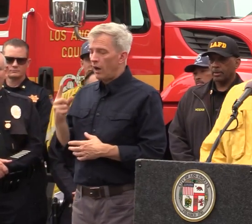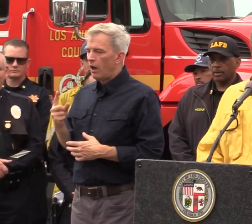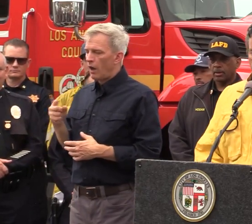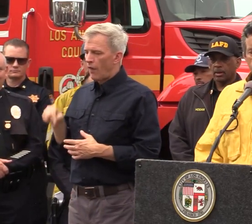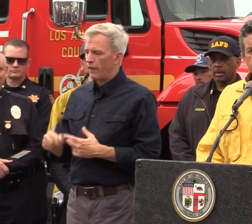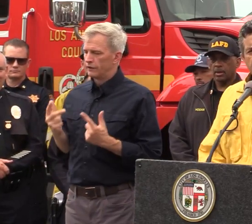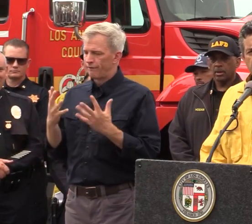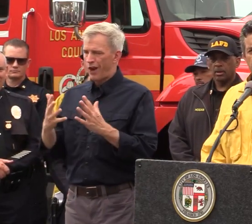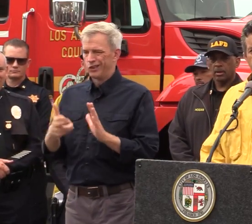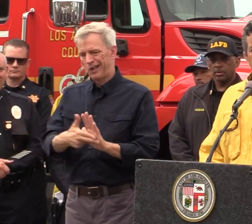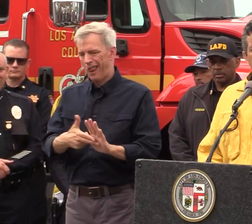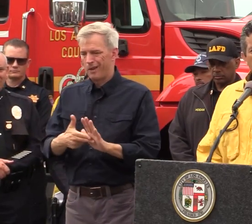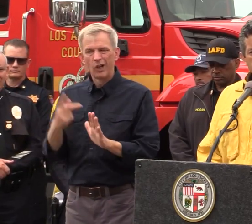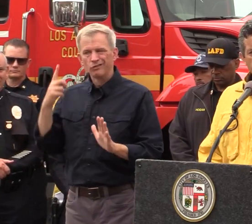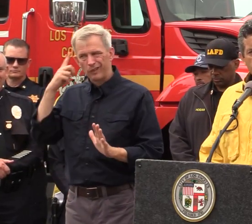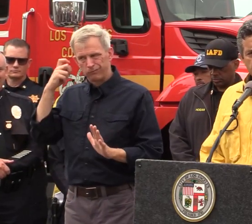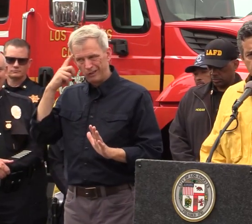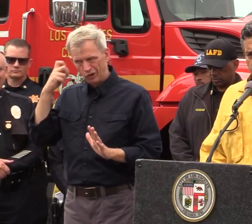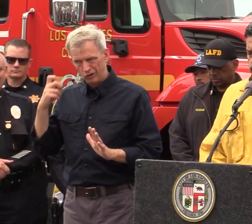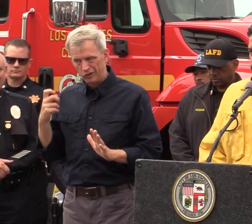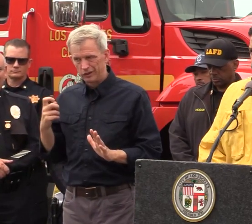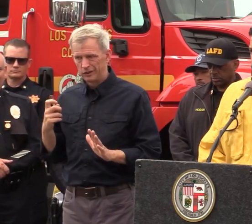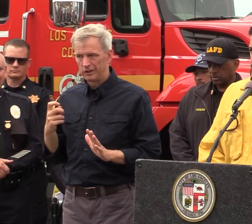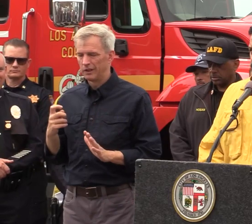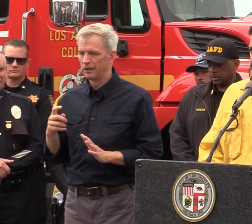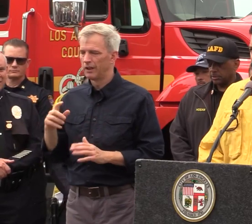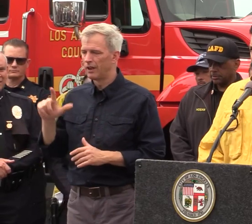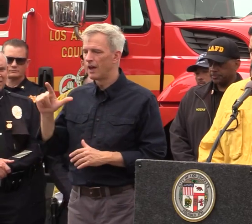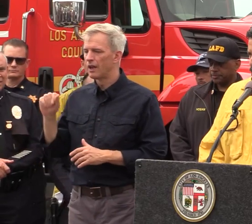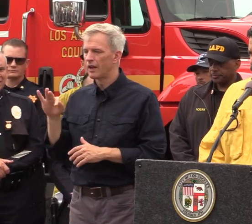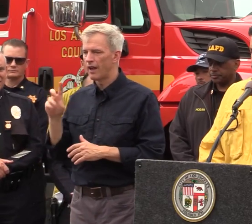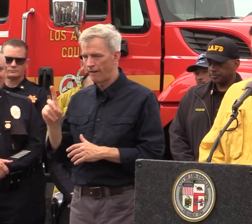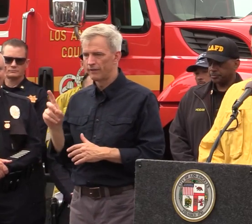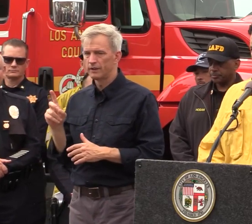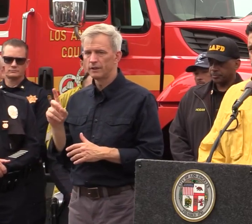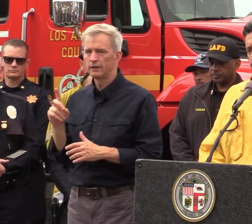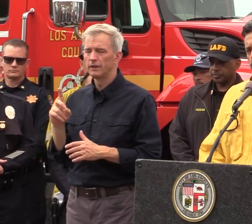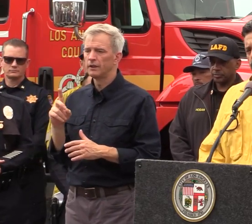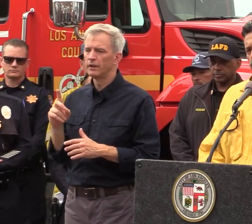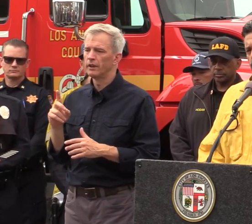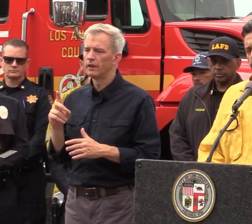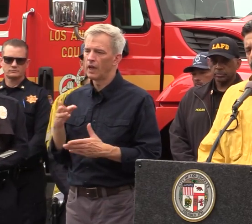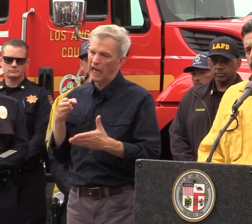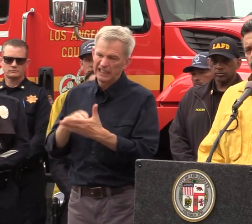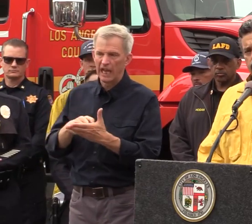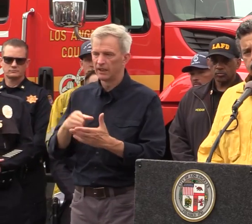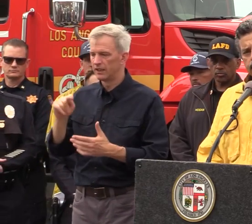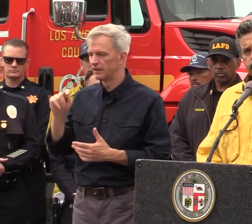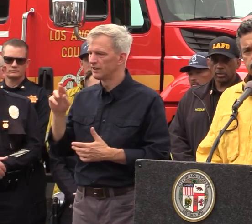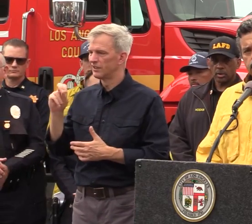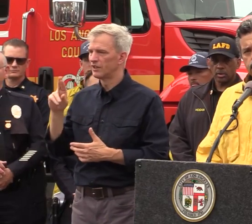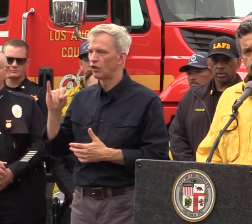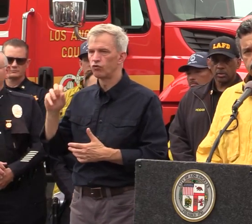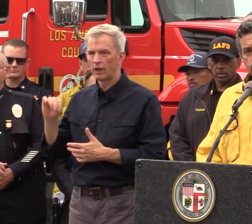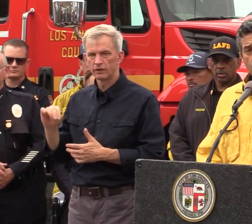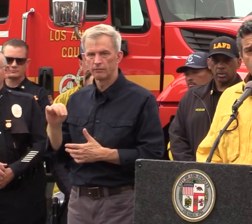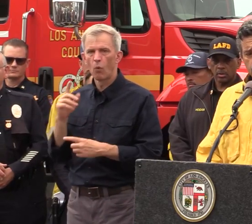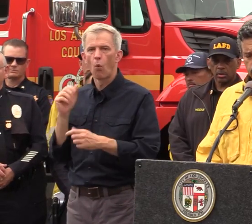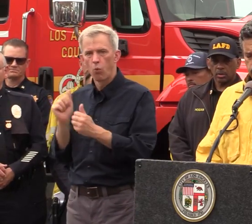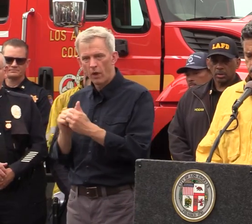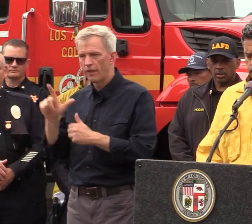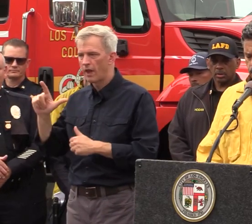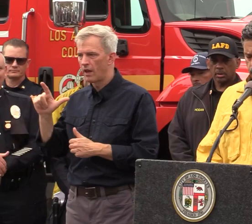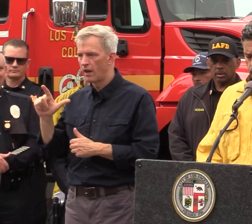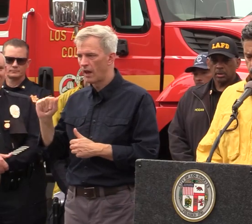suspicious. The LAFD Arson Counterterrorism Section, along with LAPD, have aggressively pursued